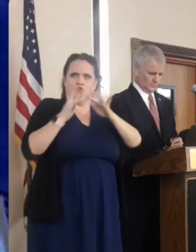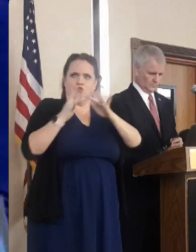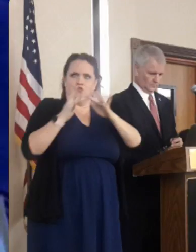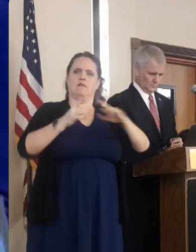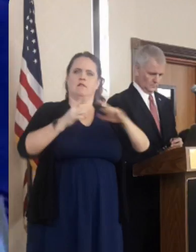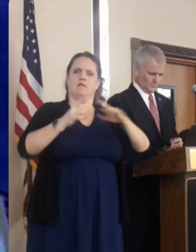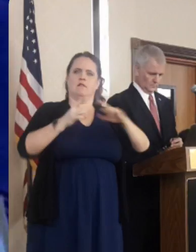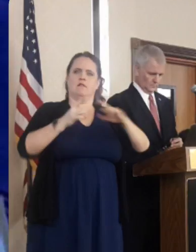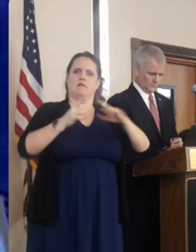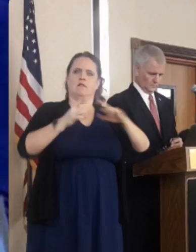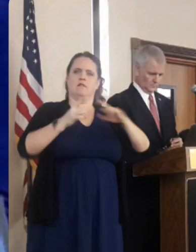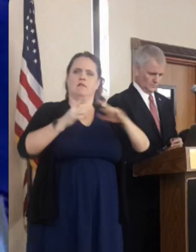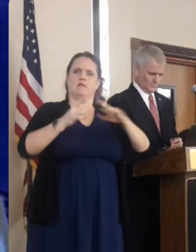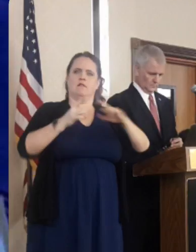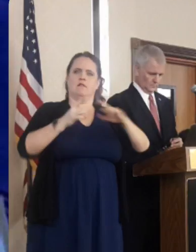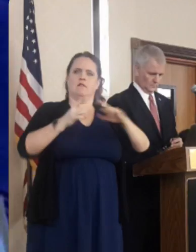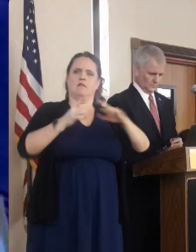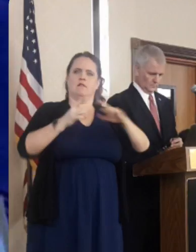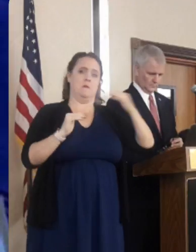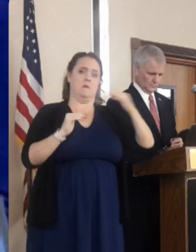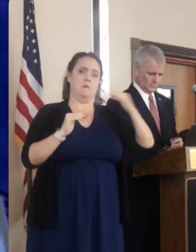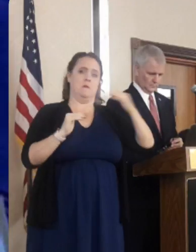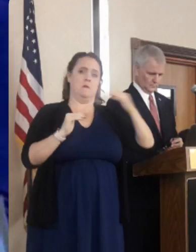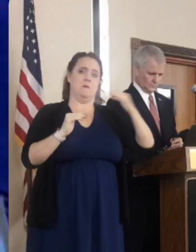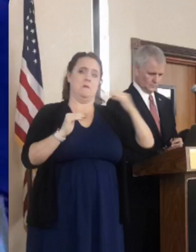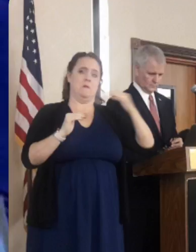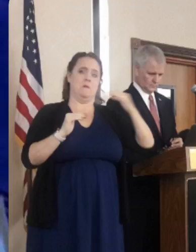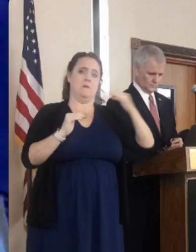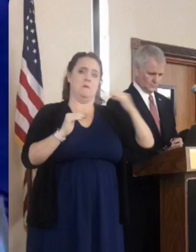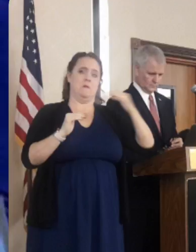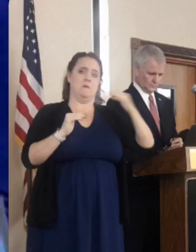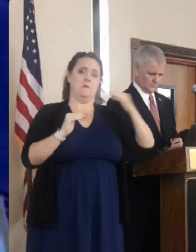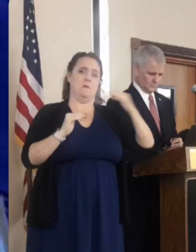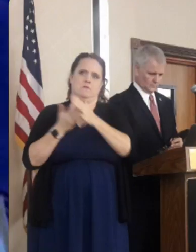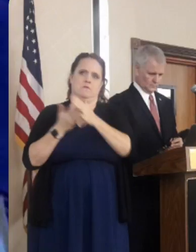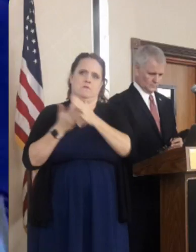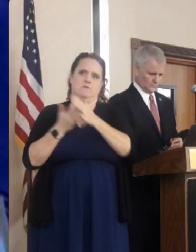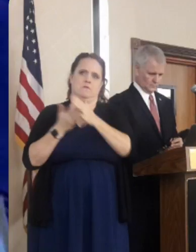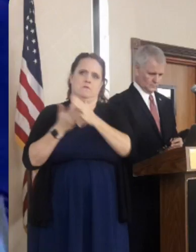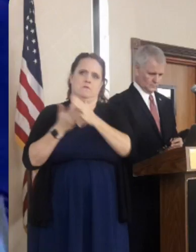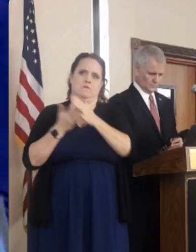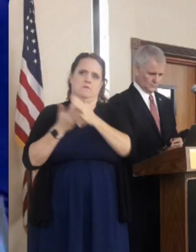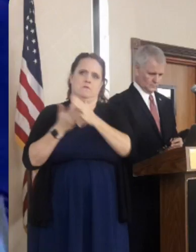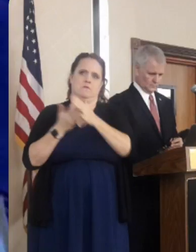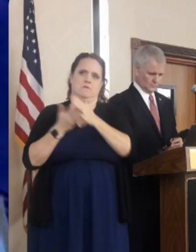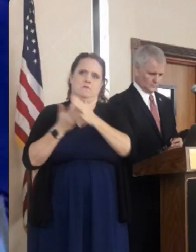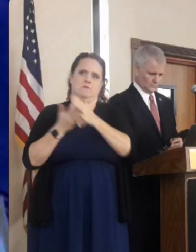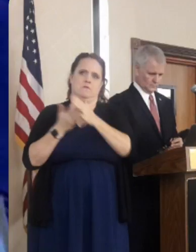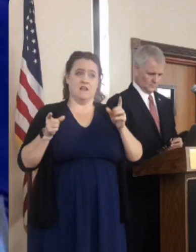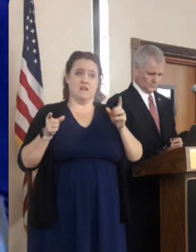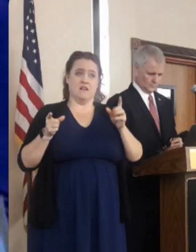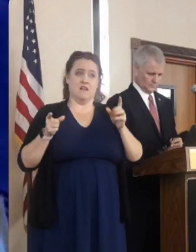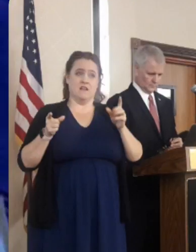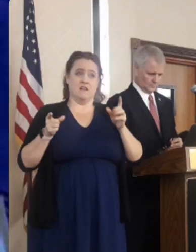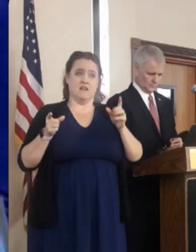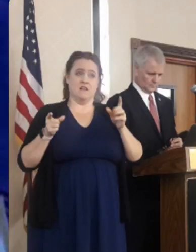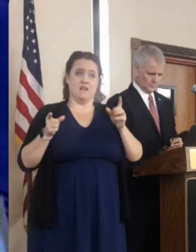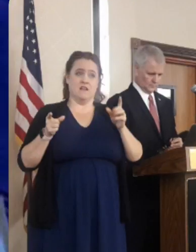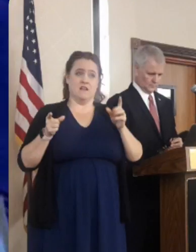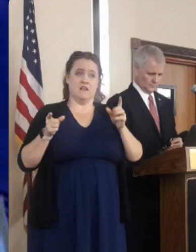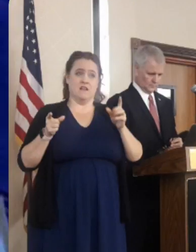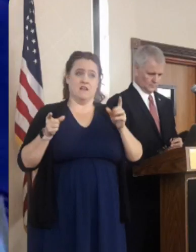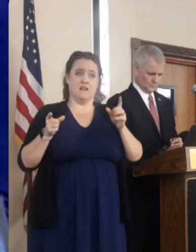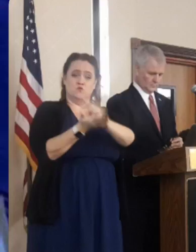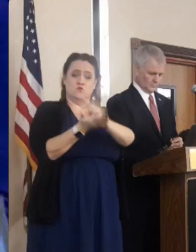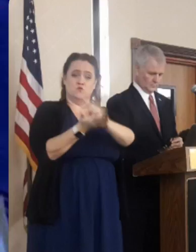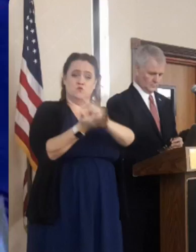you're on the inside part than the public part. And when it gets down, especially to those last 2 weeks, and things are happening very,